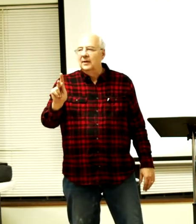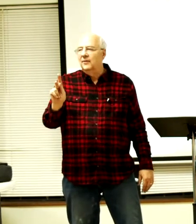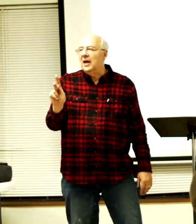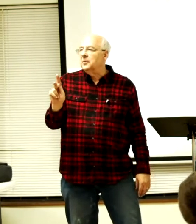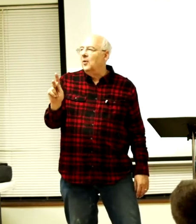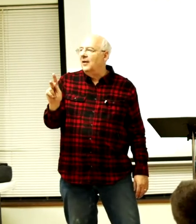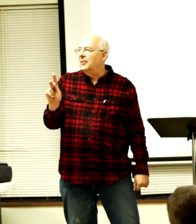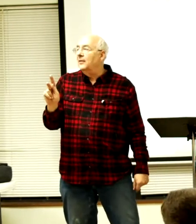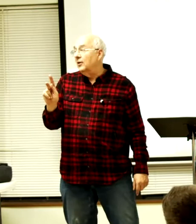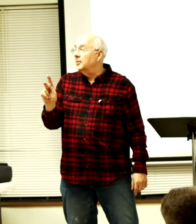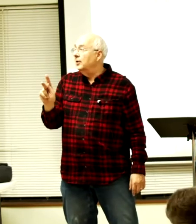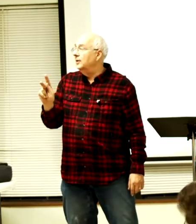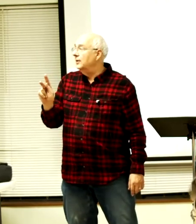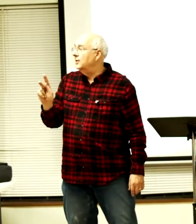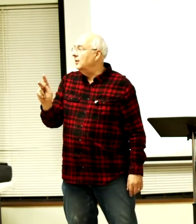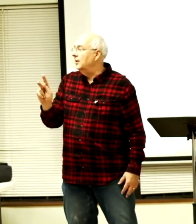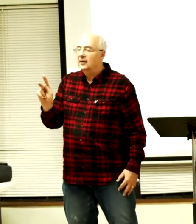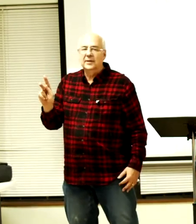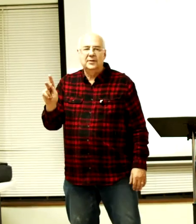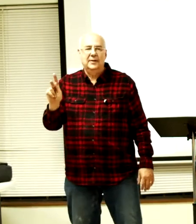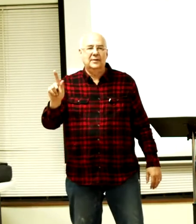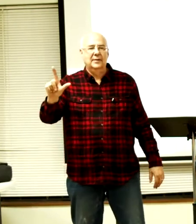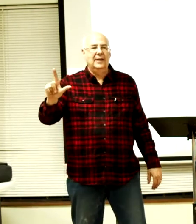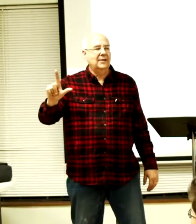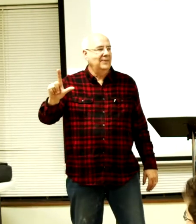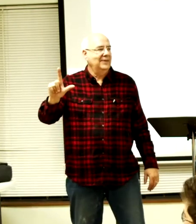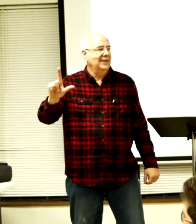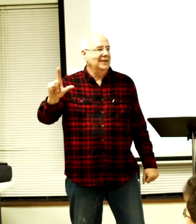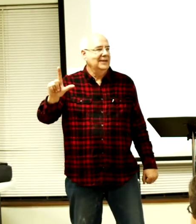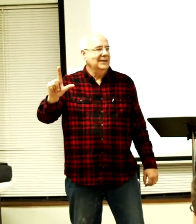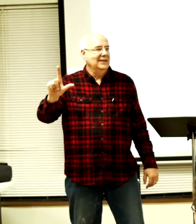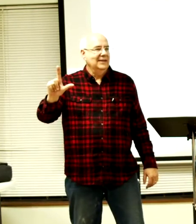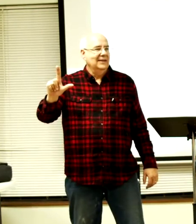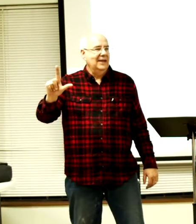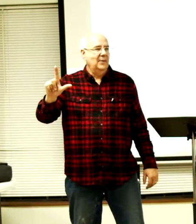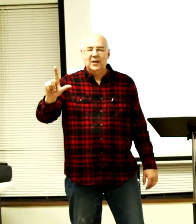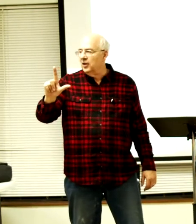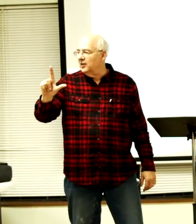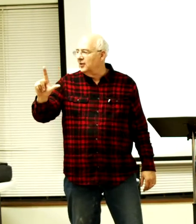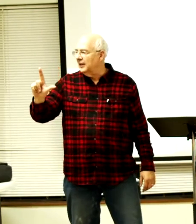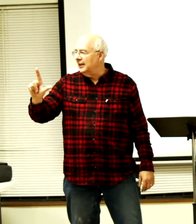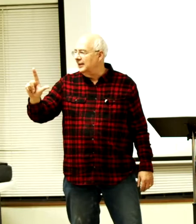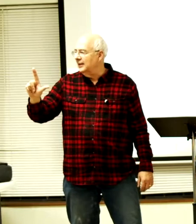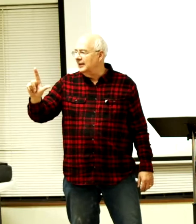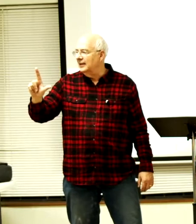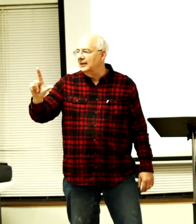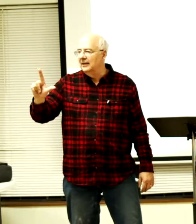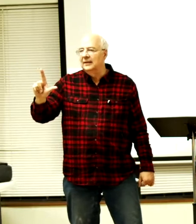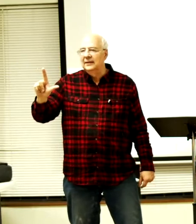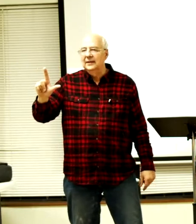If you ask my wife, I'm not very observant. So, that's L. L makes sense, right?